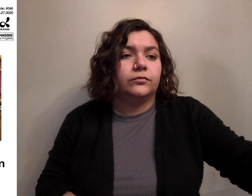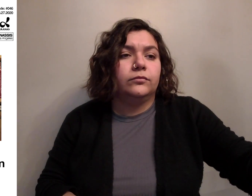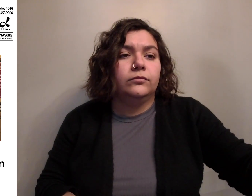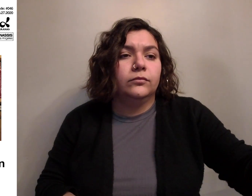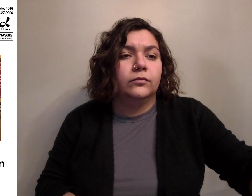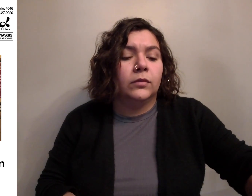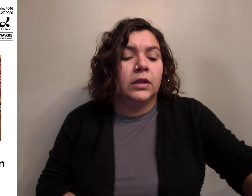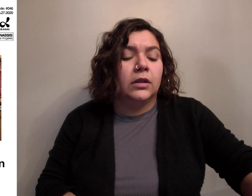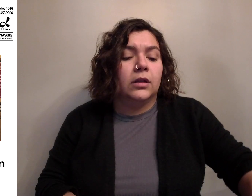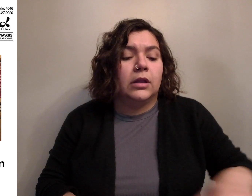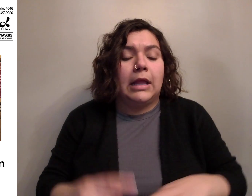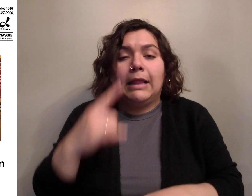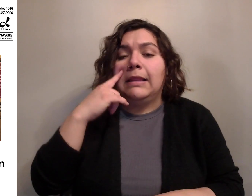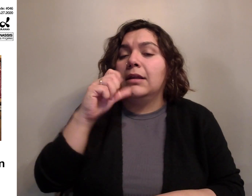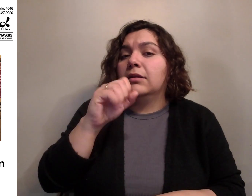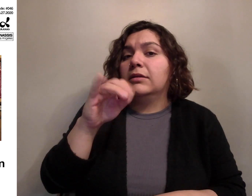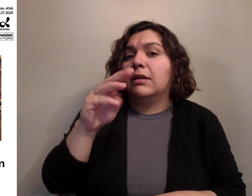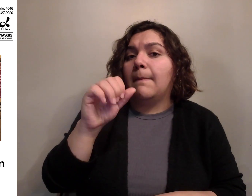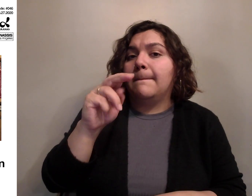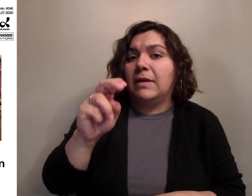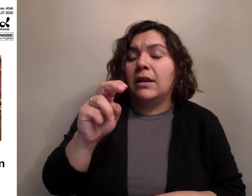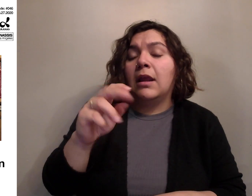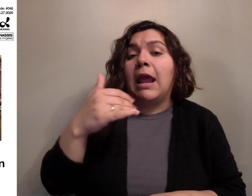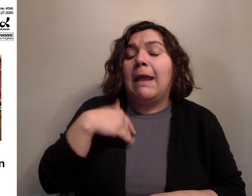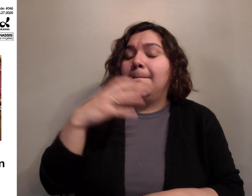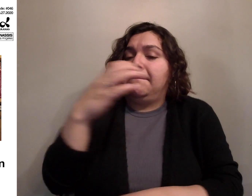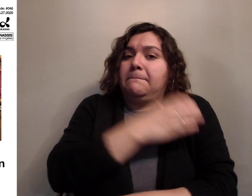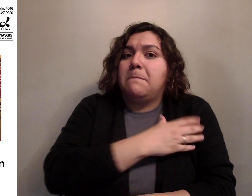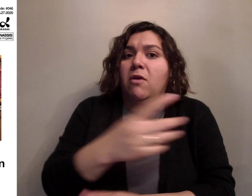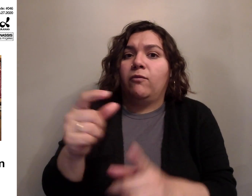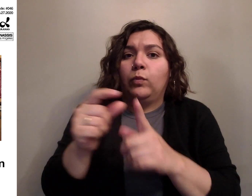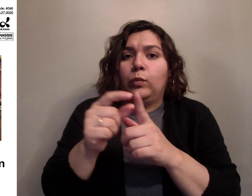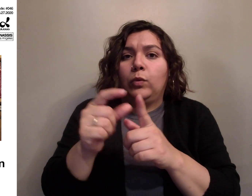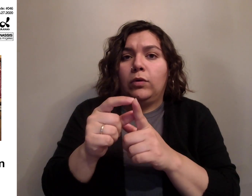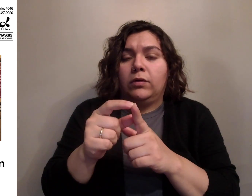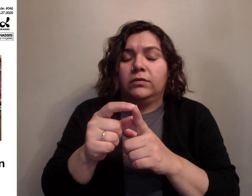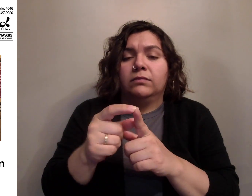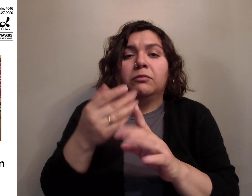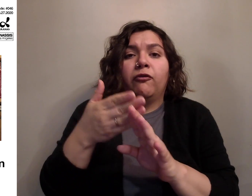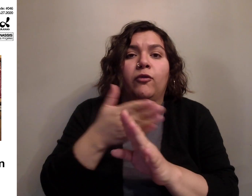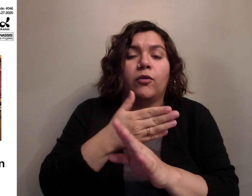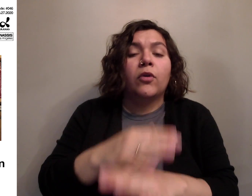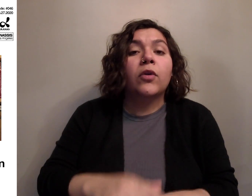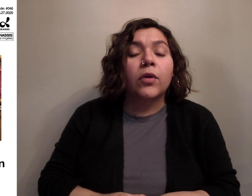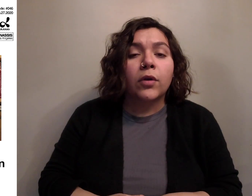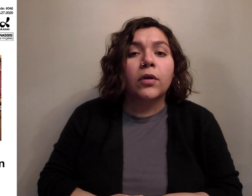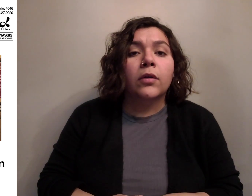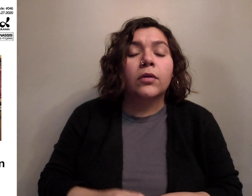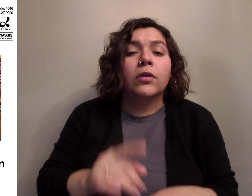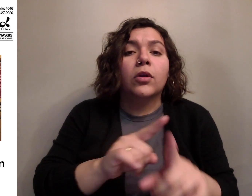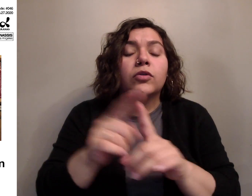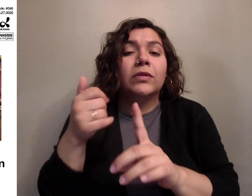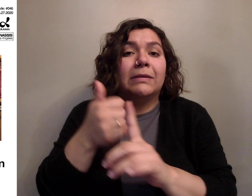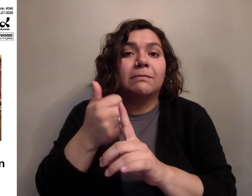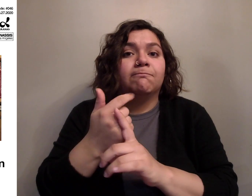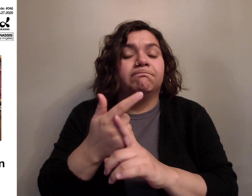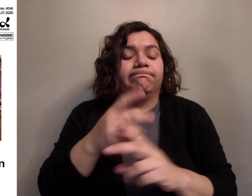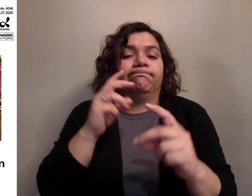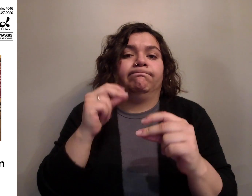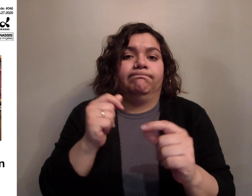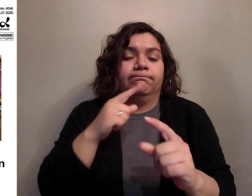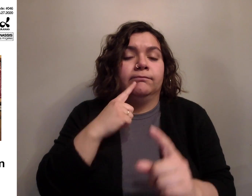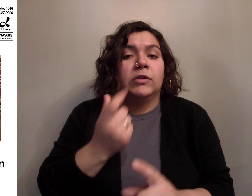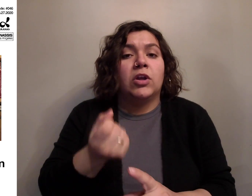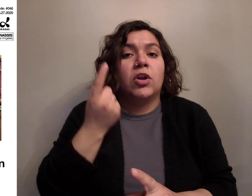think. And Simon Rattle had very powerful words beforehand, and